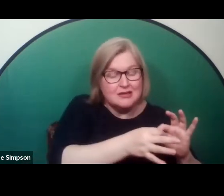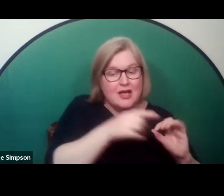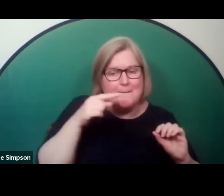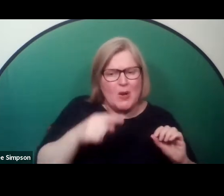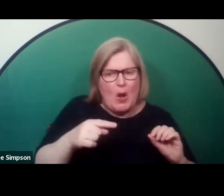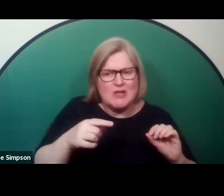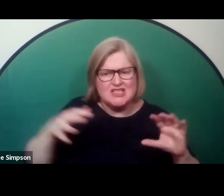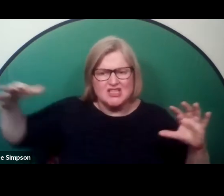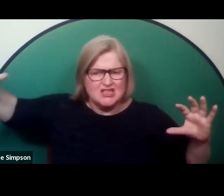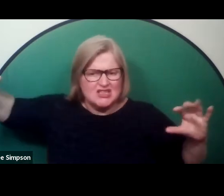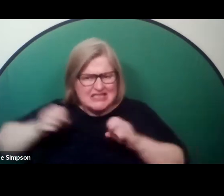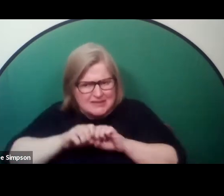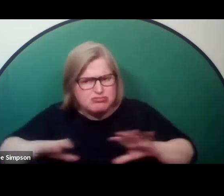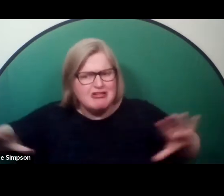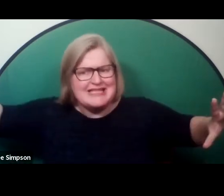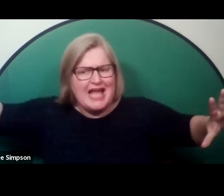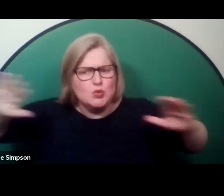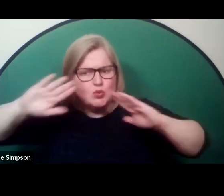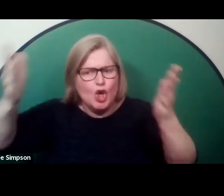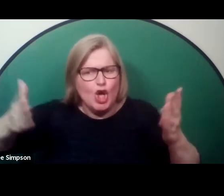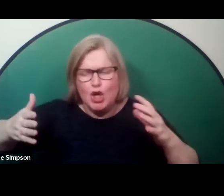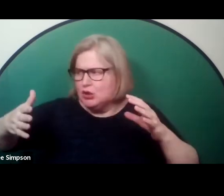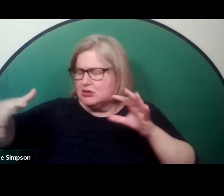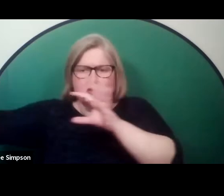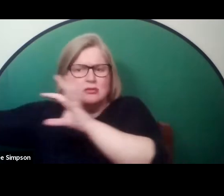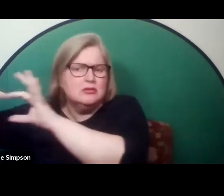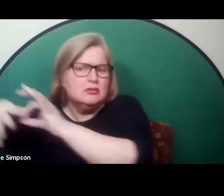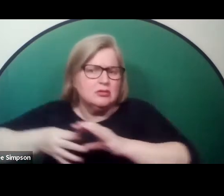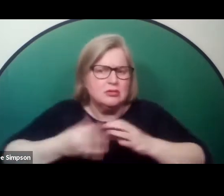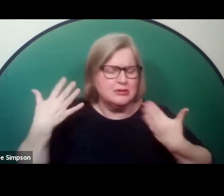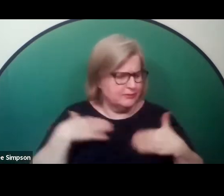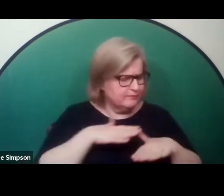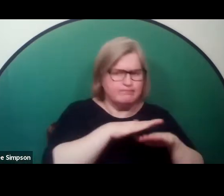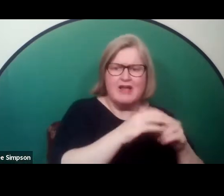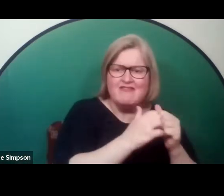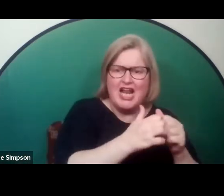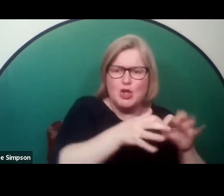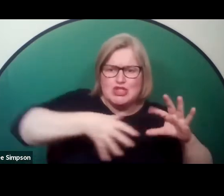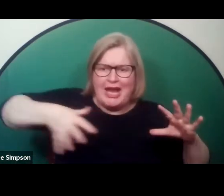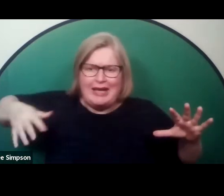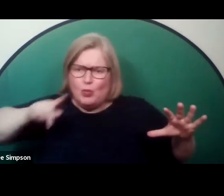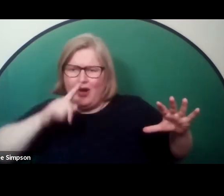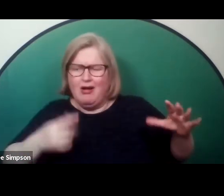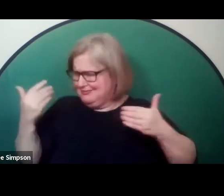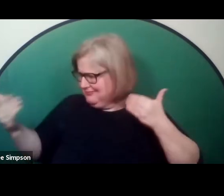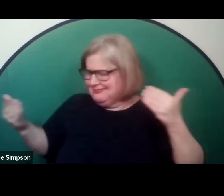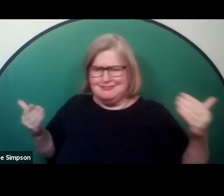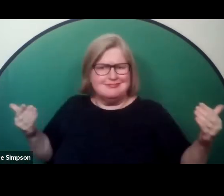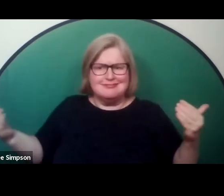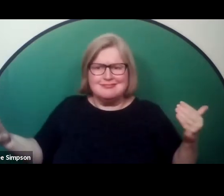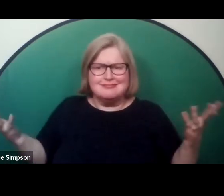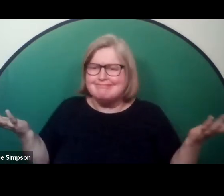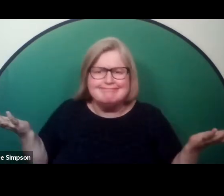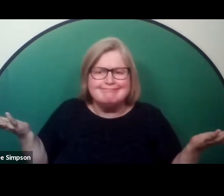so spread out across the world. It's hard to integrate that value chain. It's too far apart. Next slide,